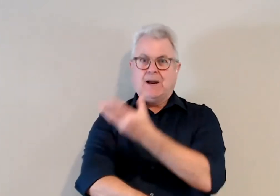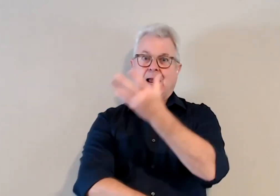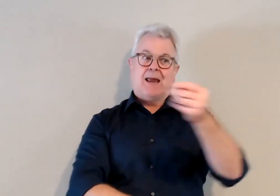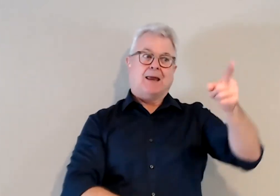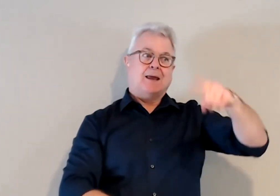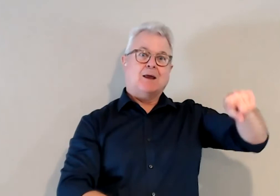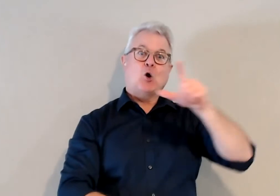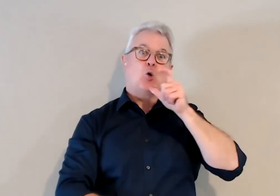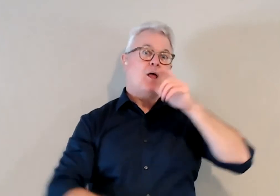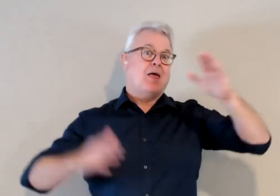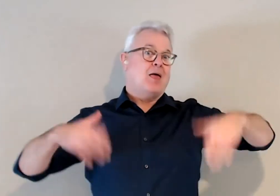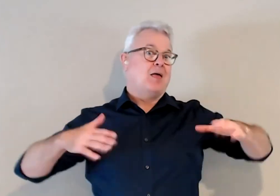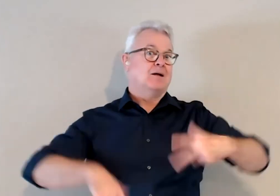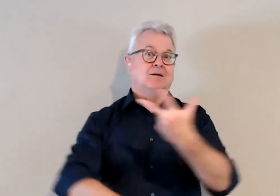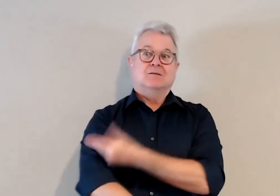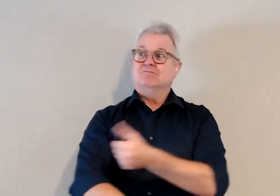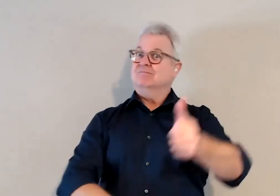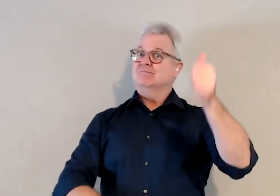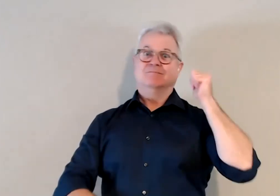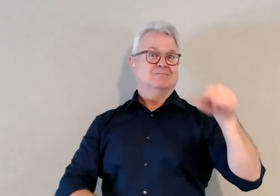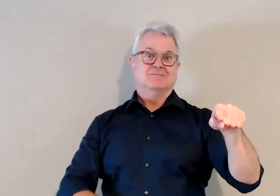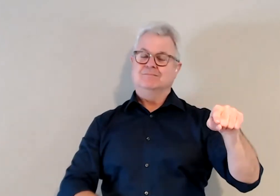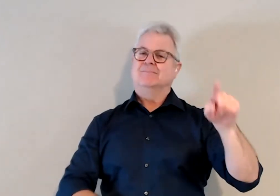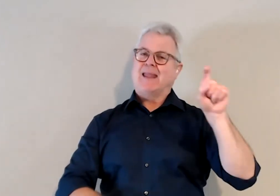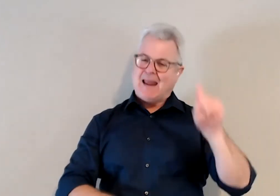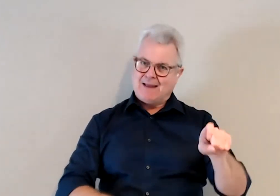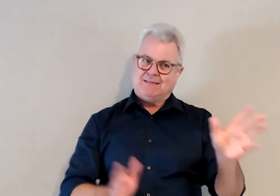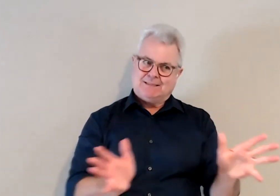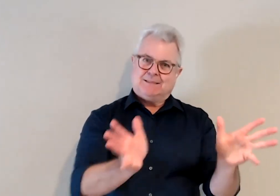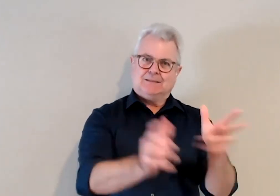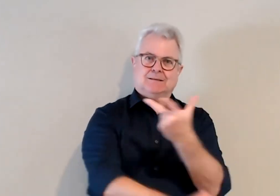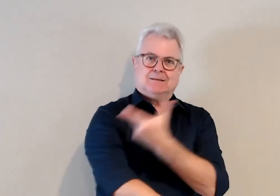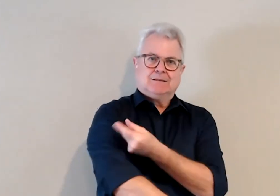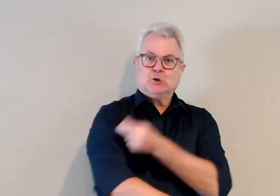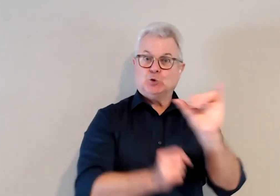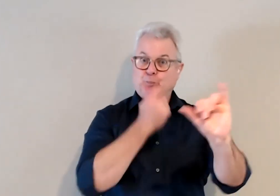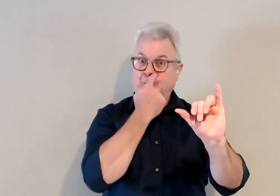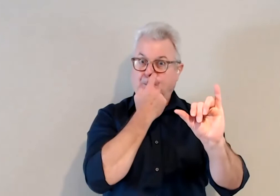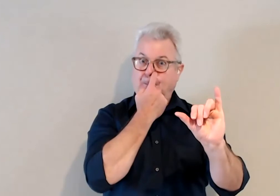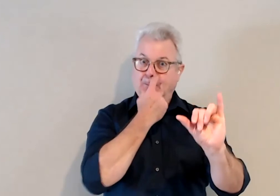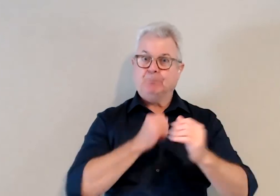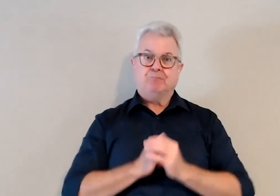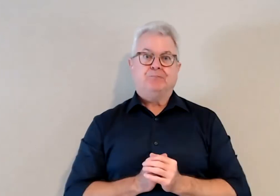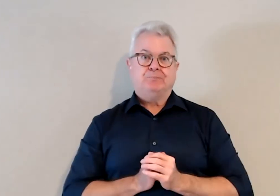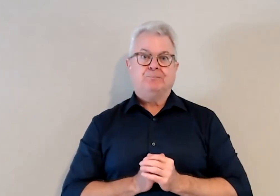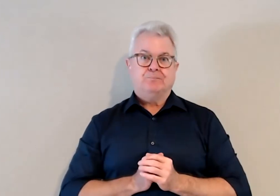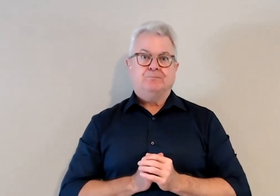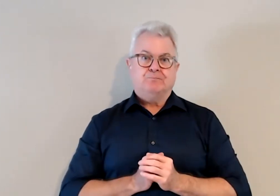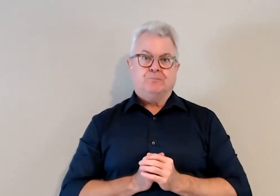therefore, we're coming up with the booster shots because of the many people who have been refusing to get the shots, who basically can put